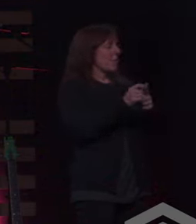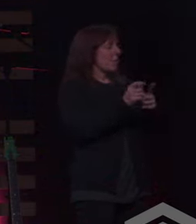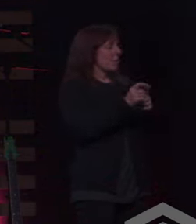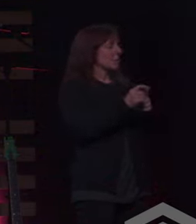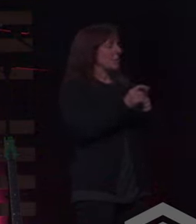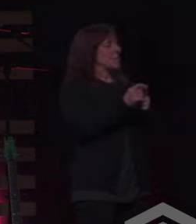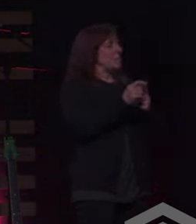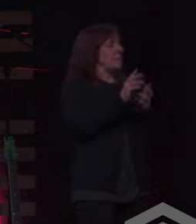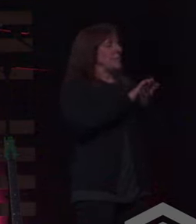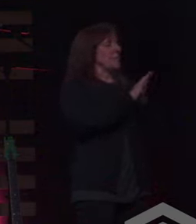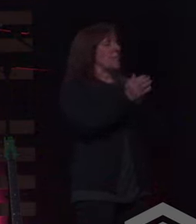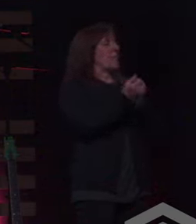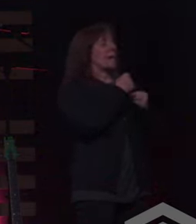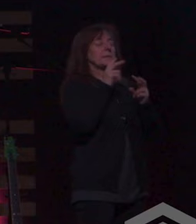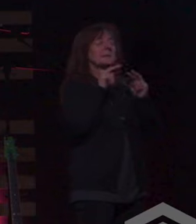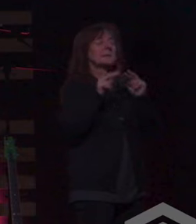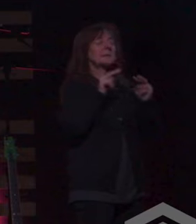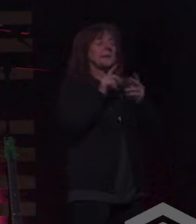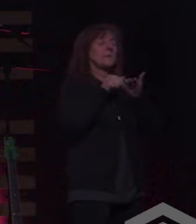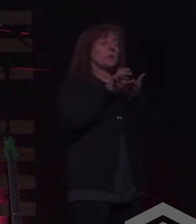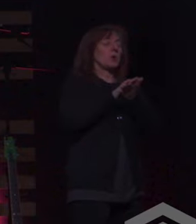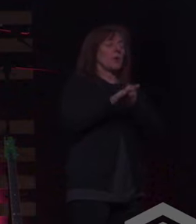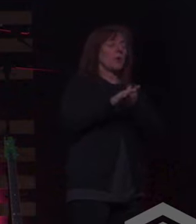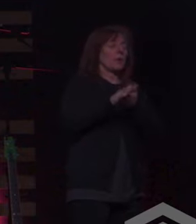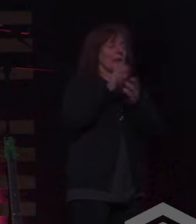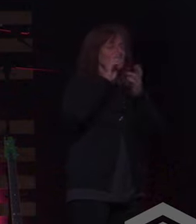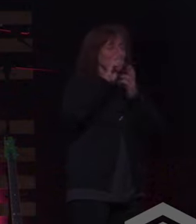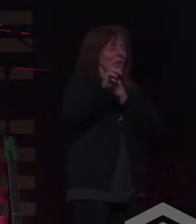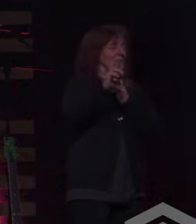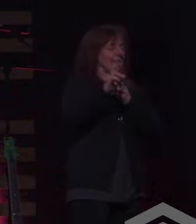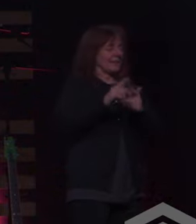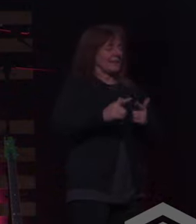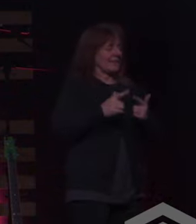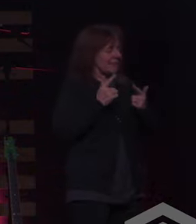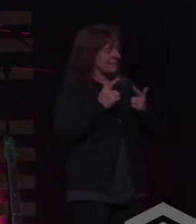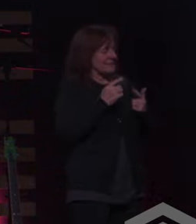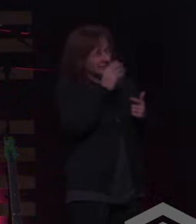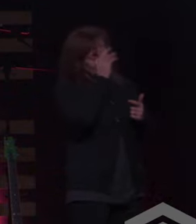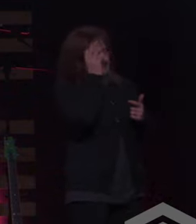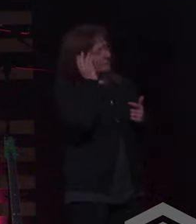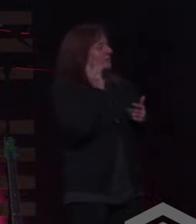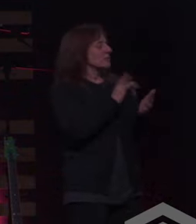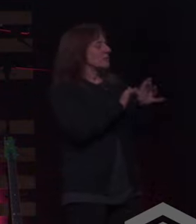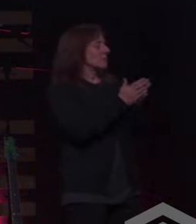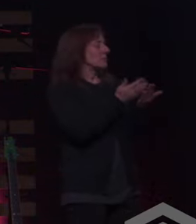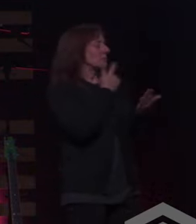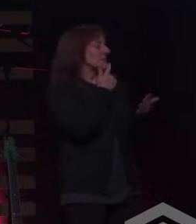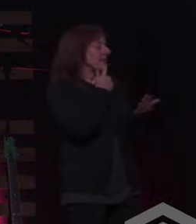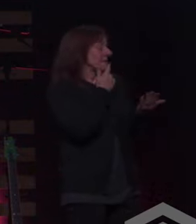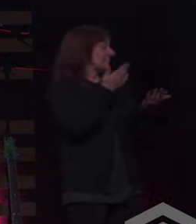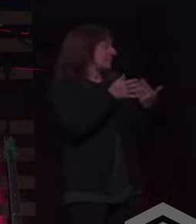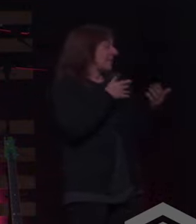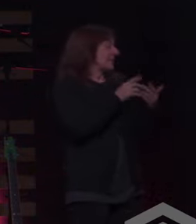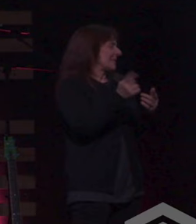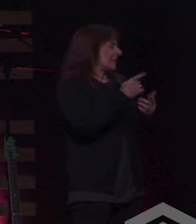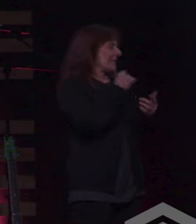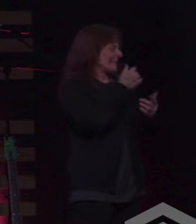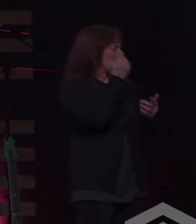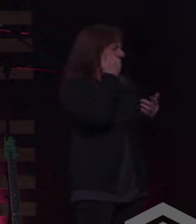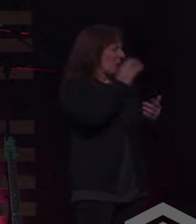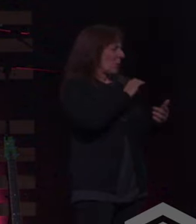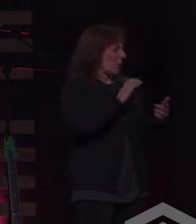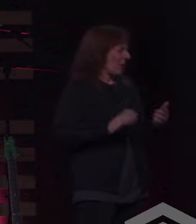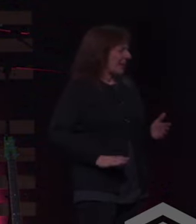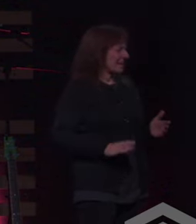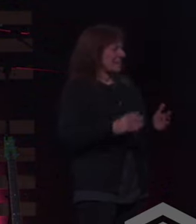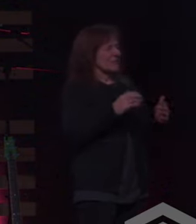They will be won over by observing your pure and reverent lives. Scripture says, hey, even someone who doesn't know Christ, even